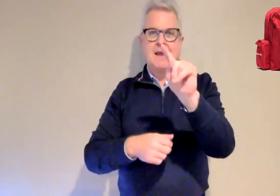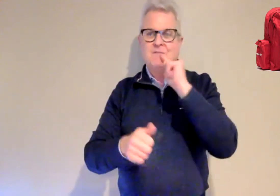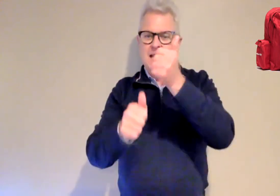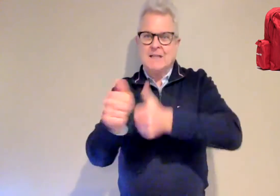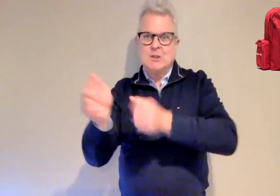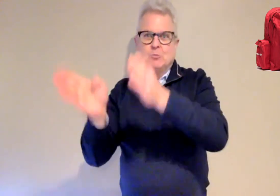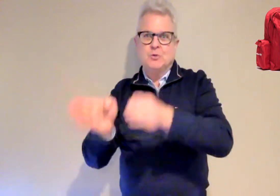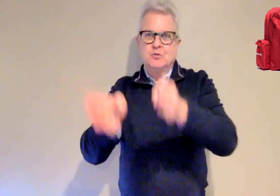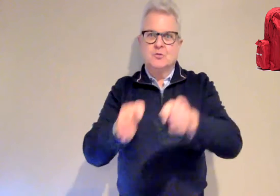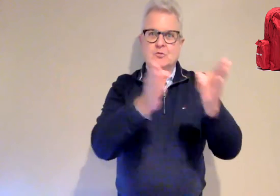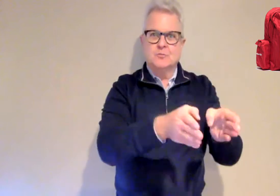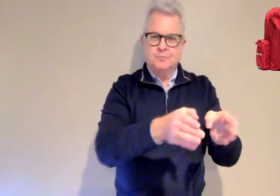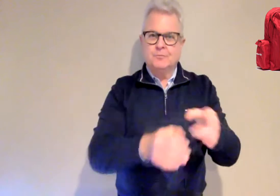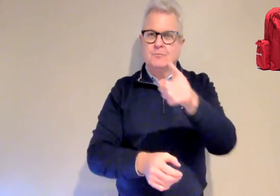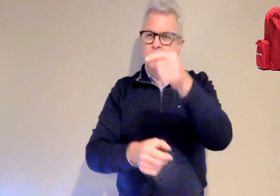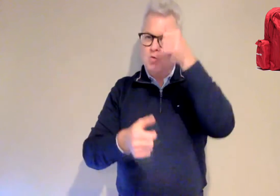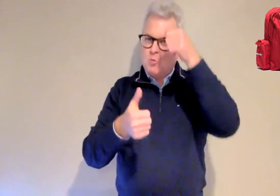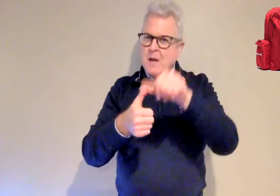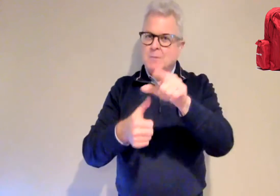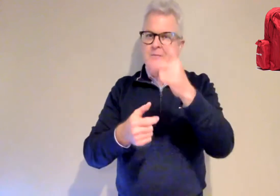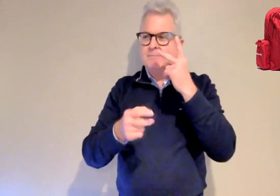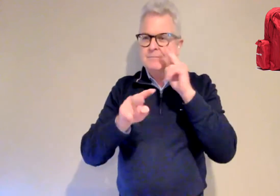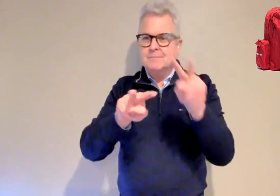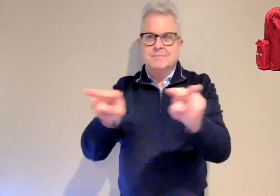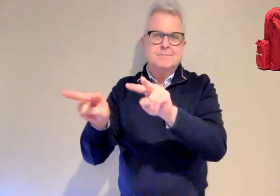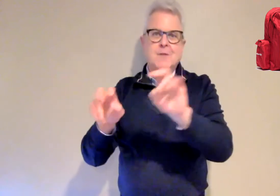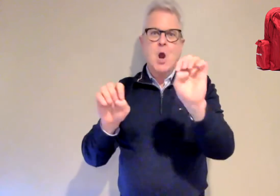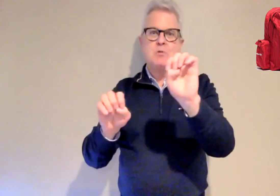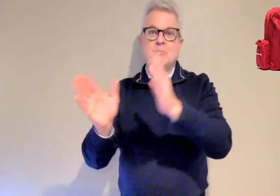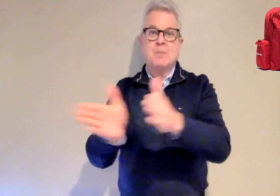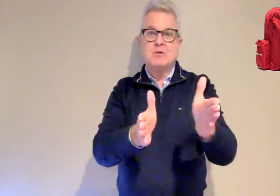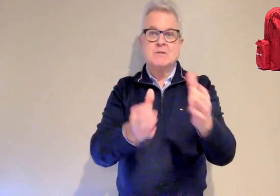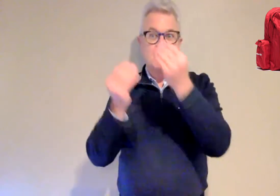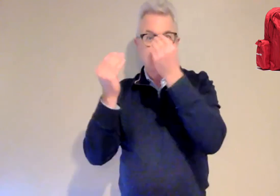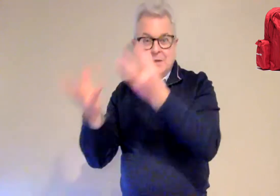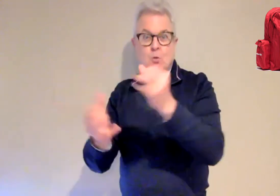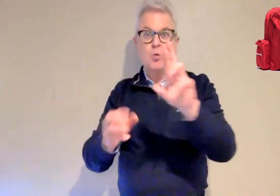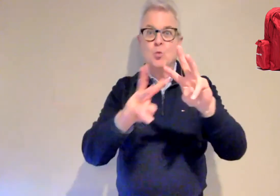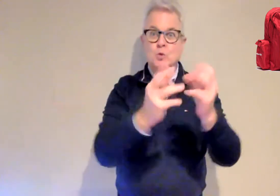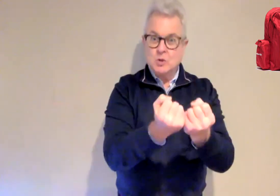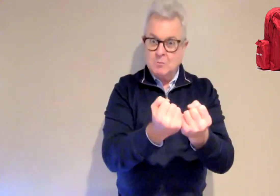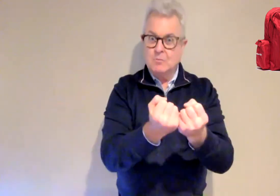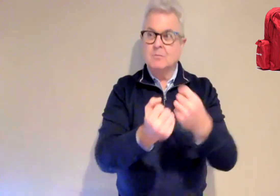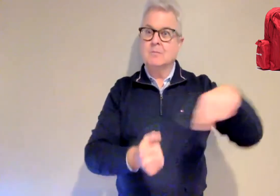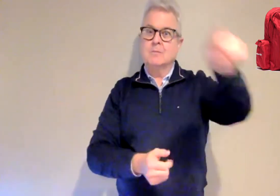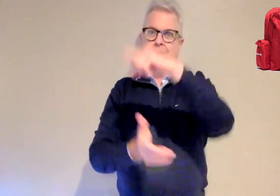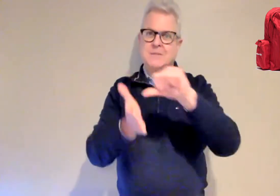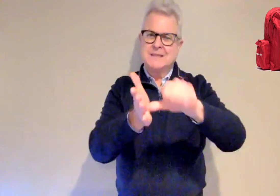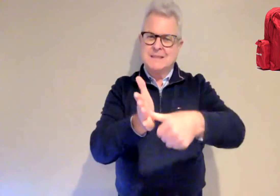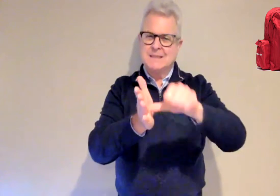bag for each individual in your household, such as the emergency preparedness. When you took that